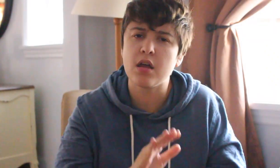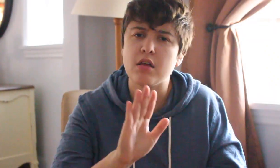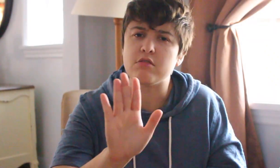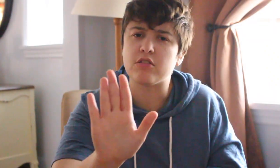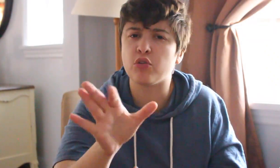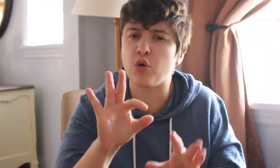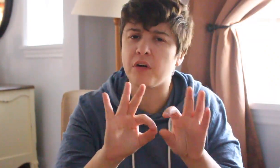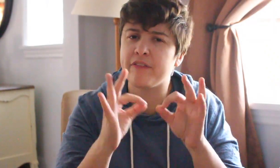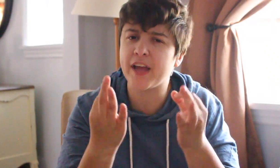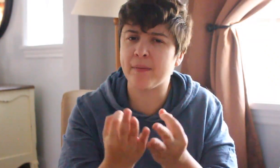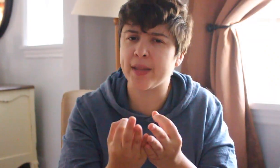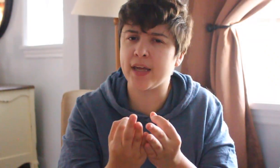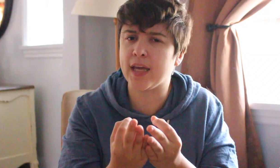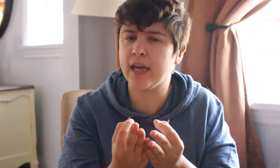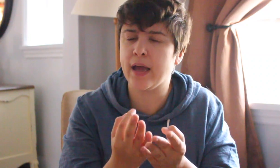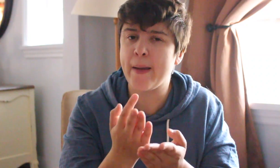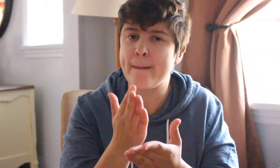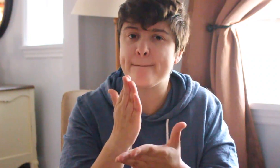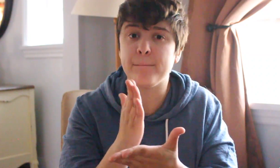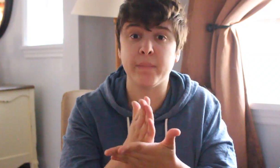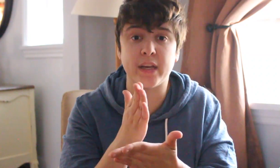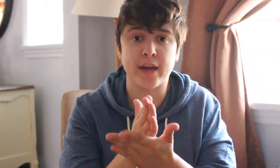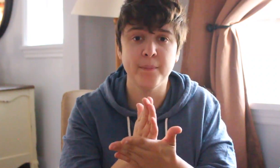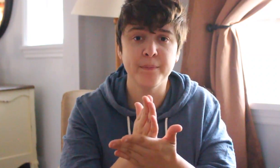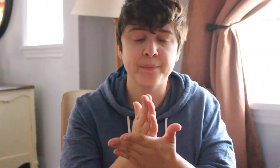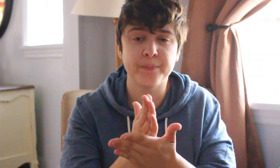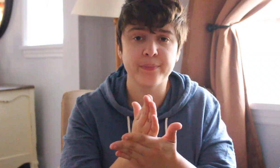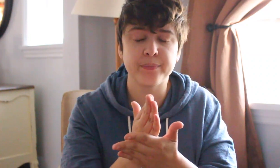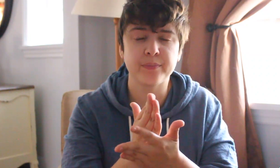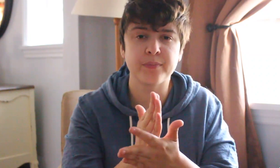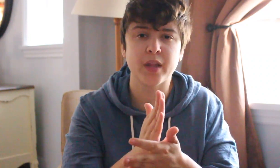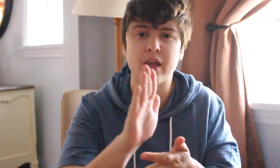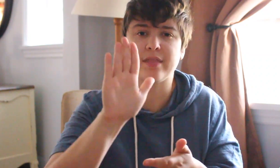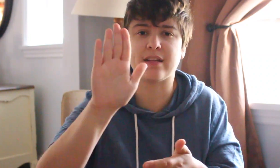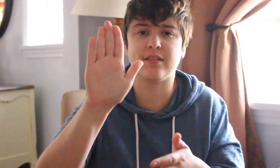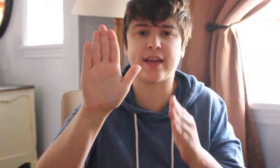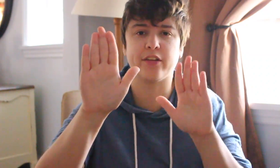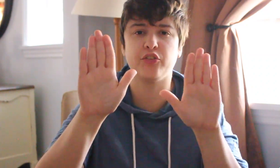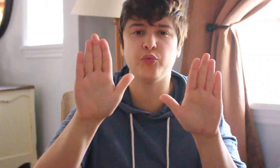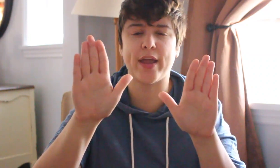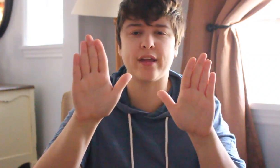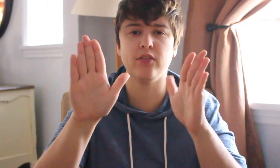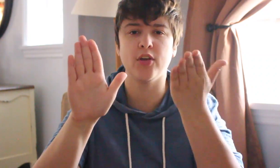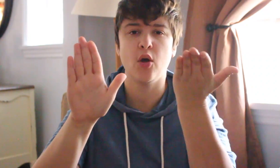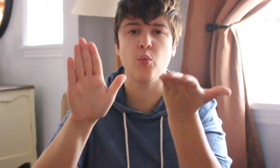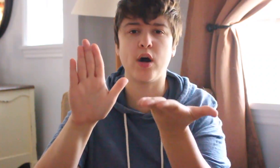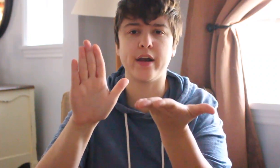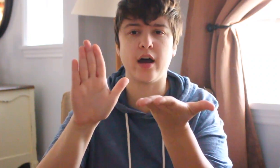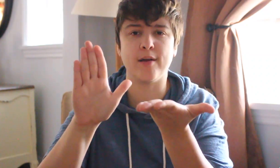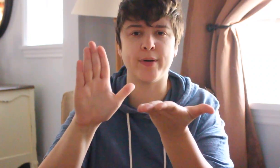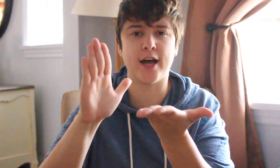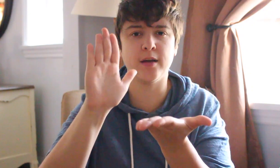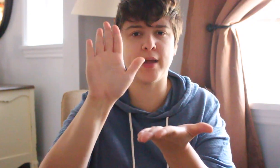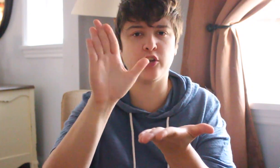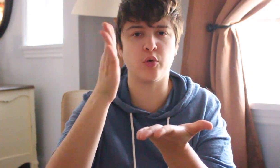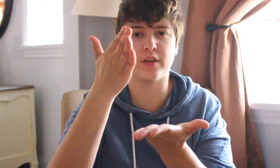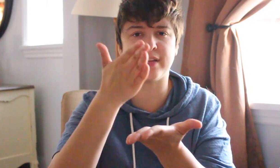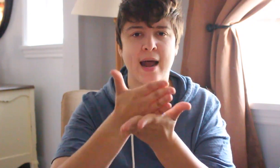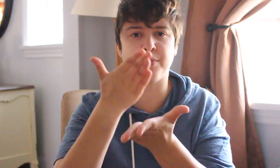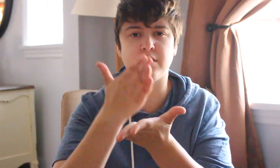Is your family medium? That's taking two hands. One on bottom and you're going to tap the